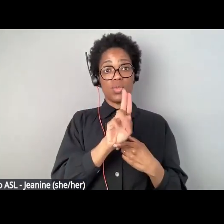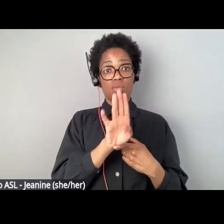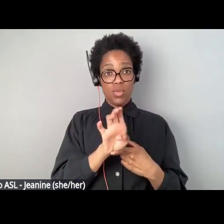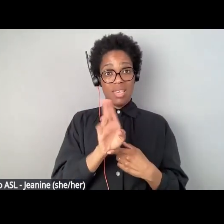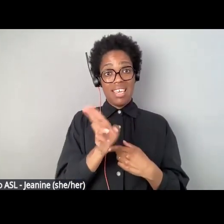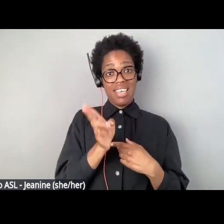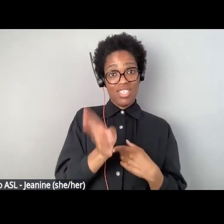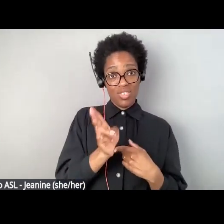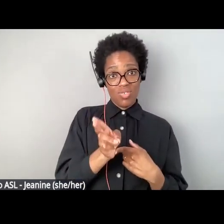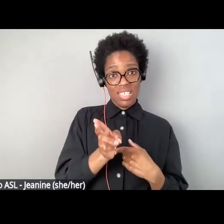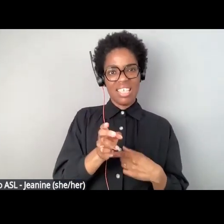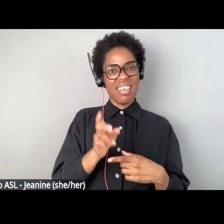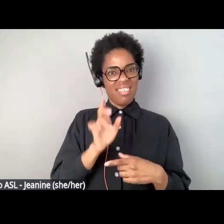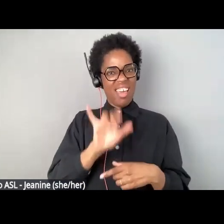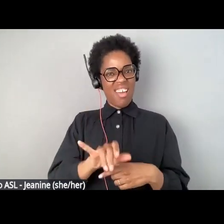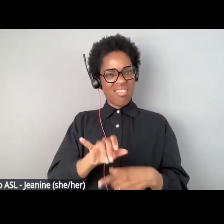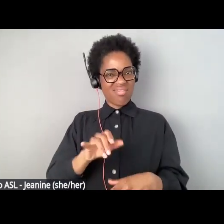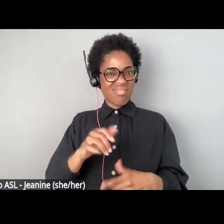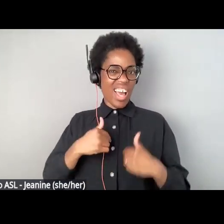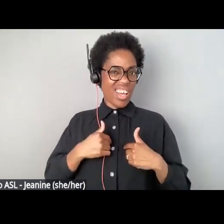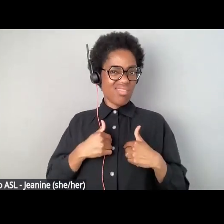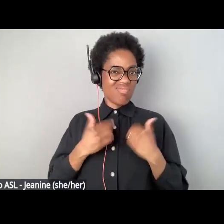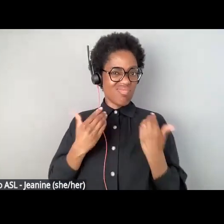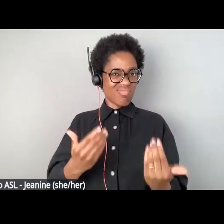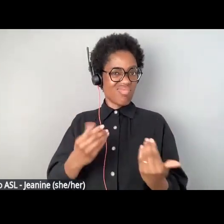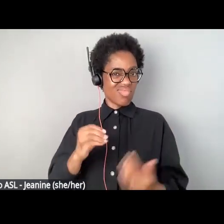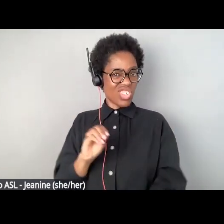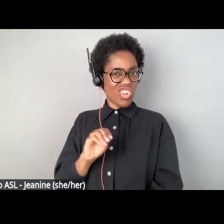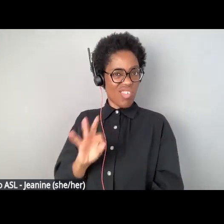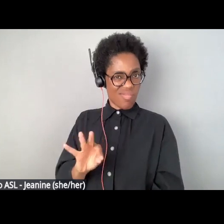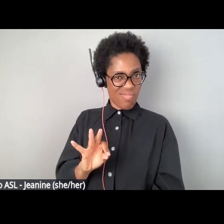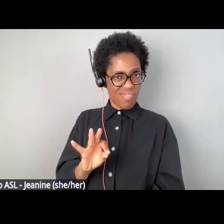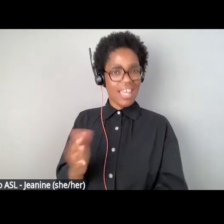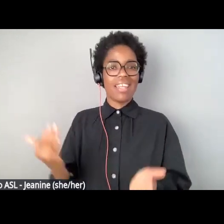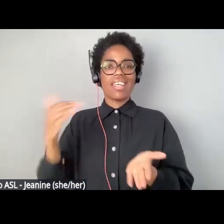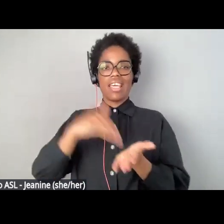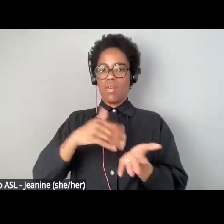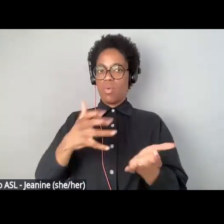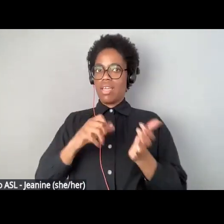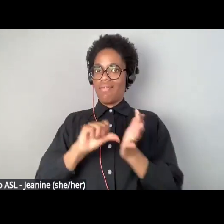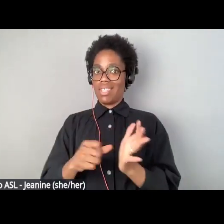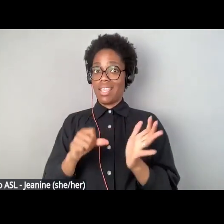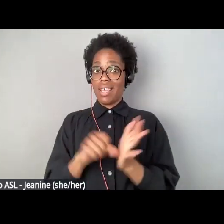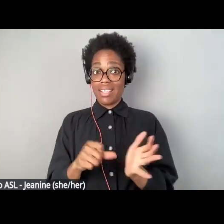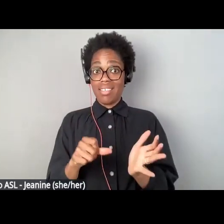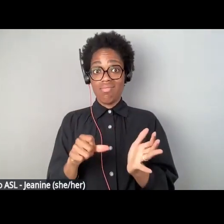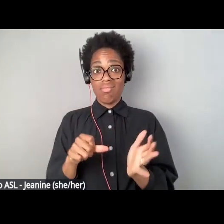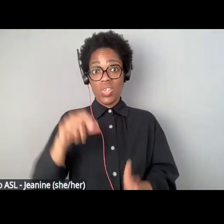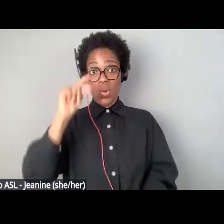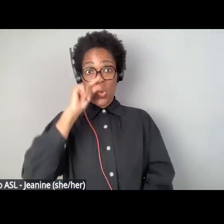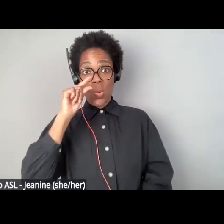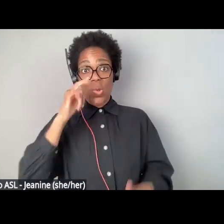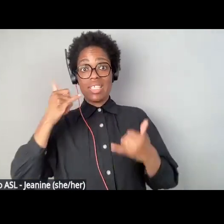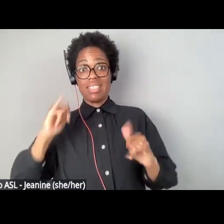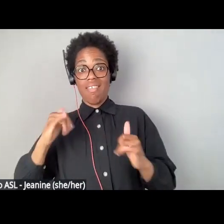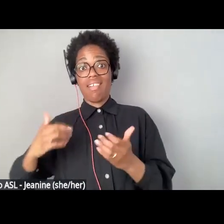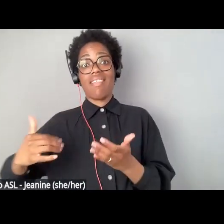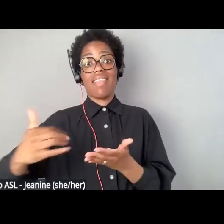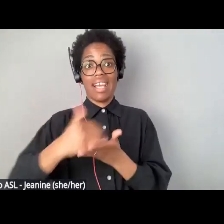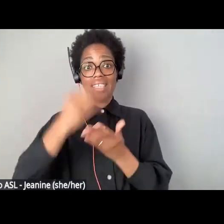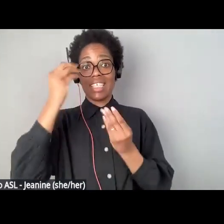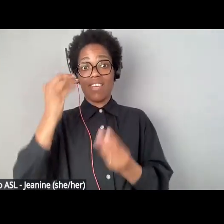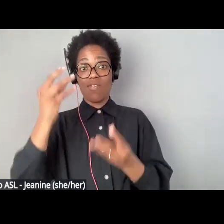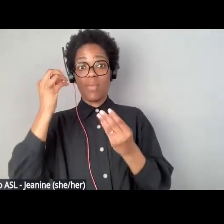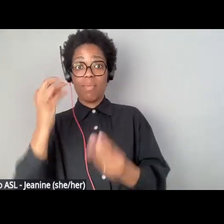Again, this does not necessarily mean that they are not collecting information. This might just mean that you are not seeing it. But I